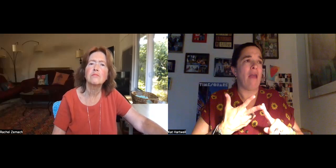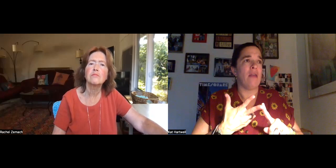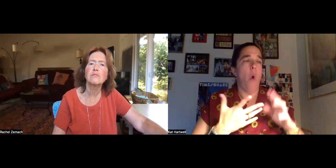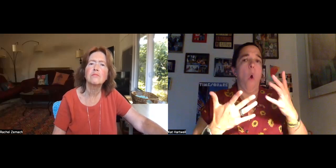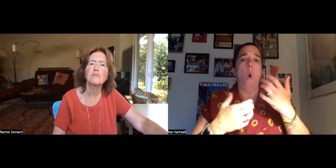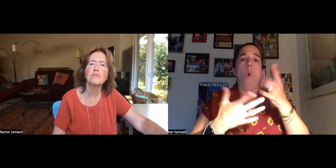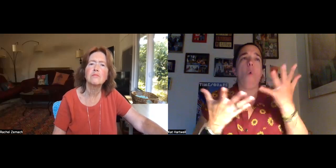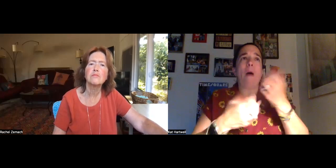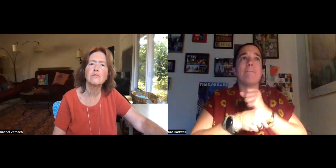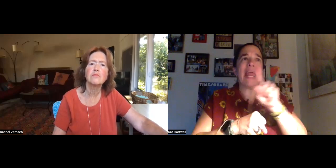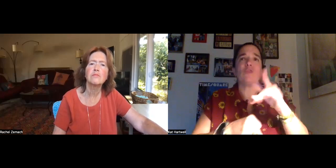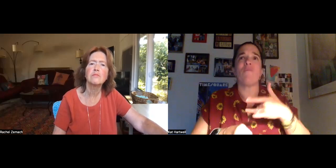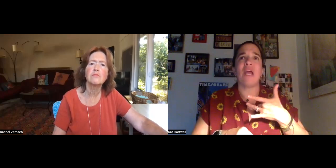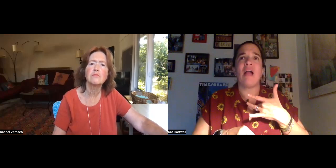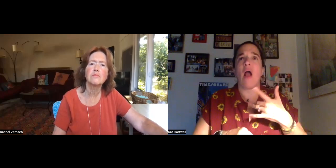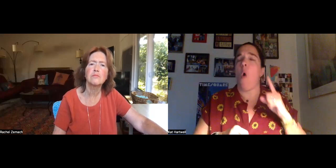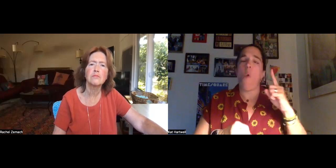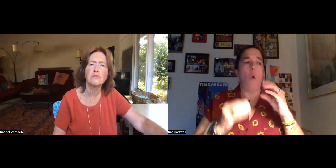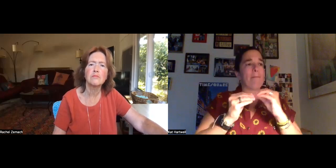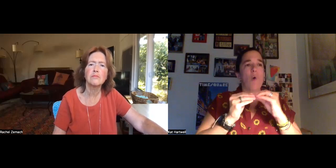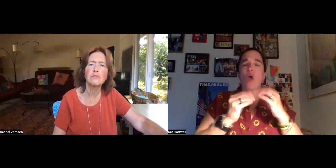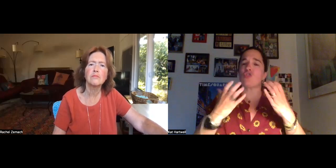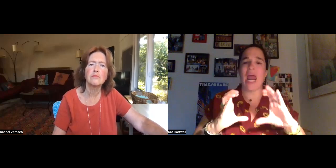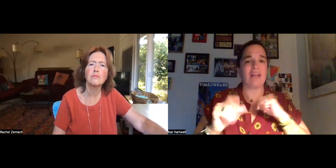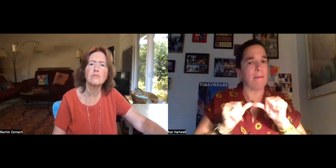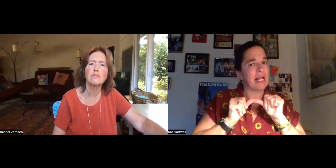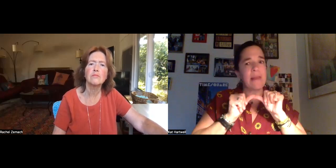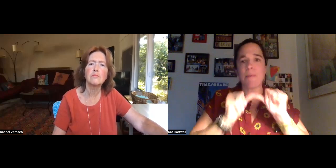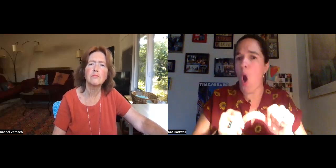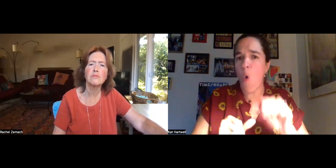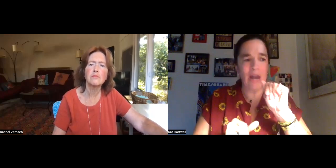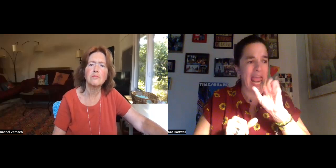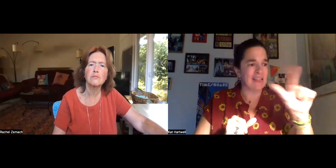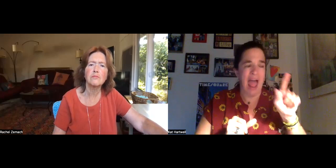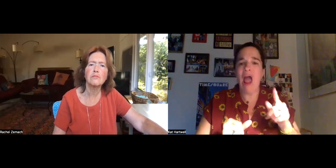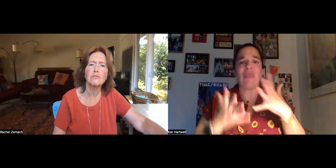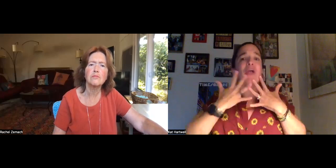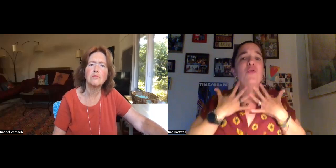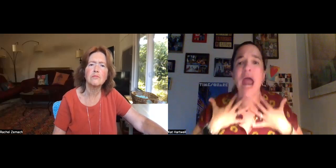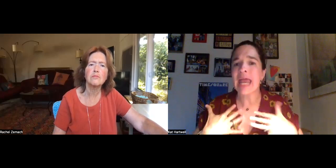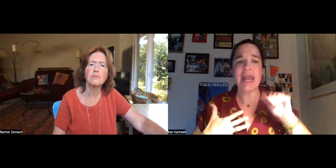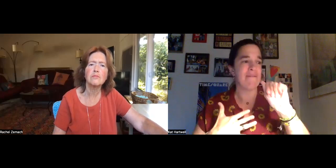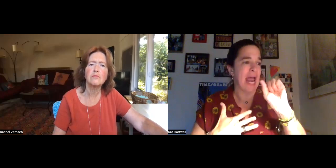And what made you feel like one more chance? I'm gonna keep going. And that they crave, and